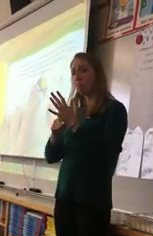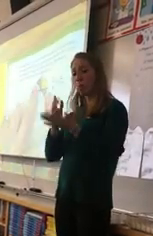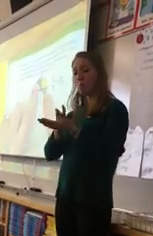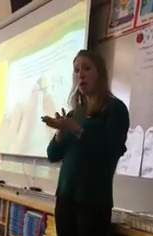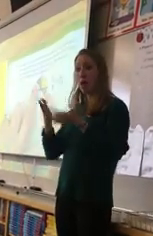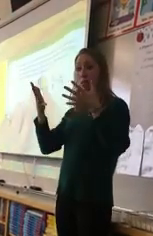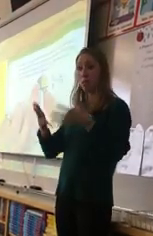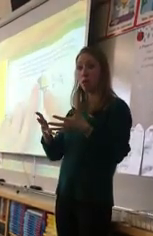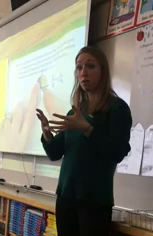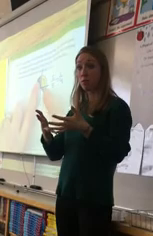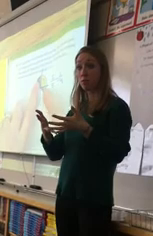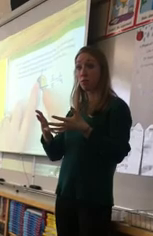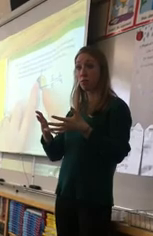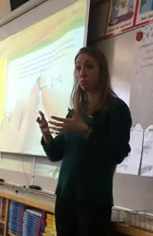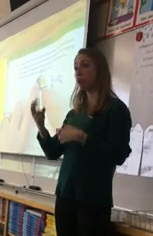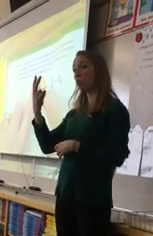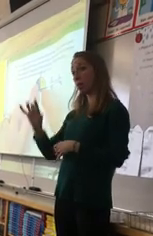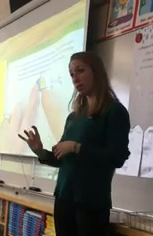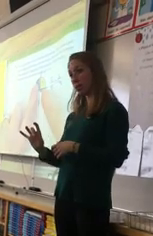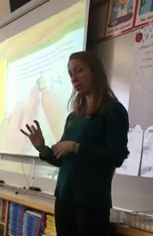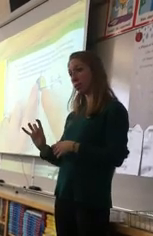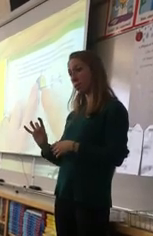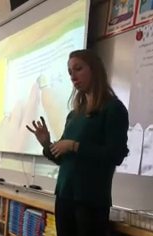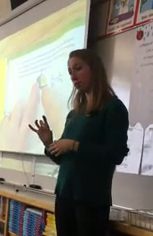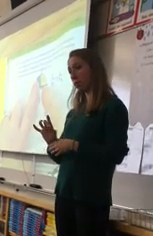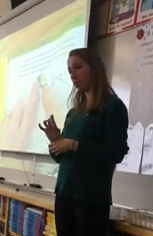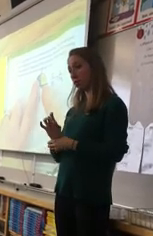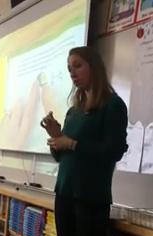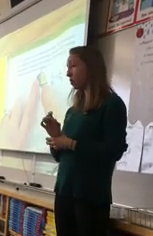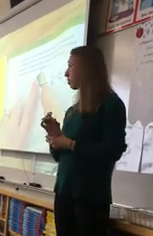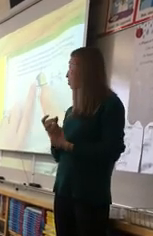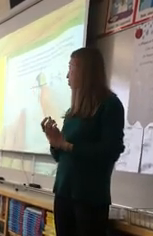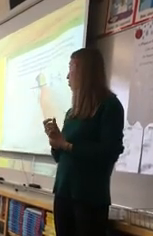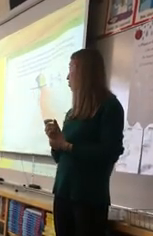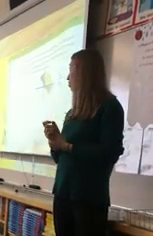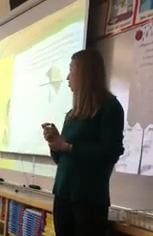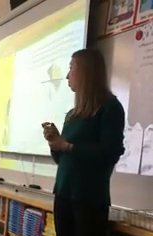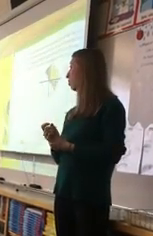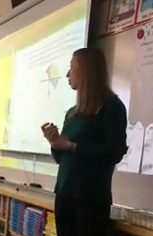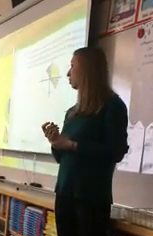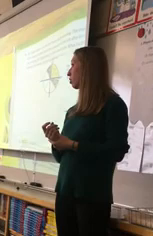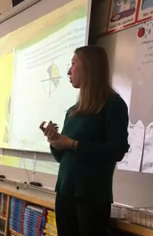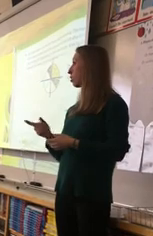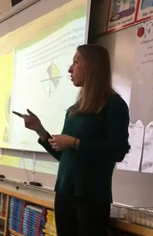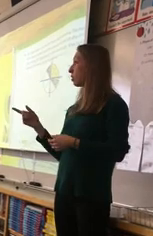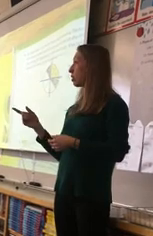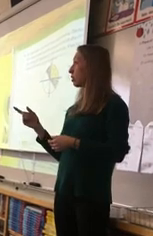out of 8 still left over. Yeah. Oh. So what you do is like. Yeah. They just basically just say how many he ate